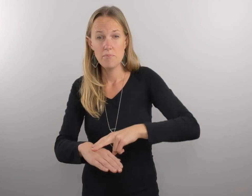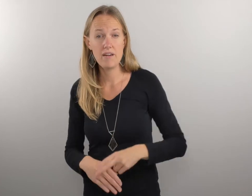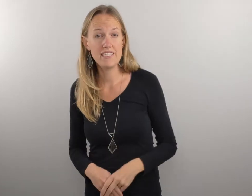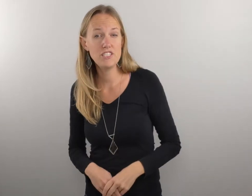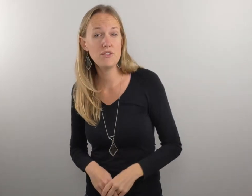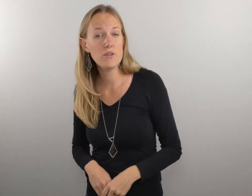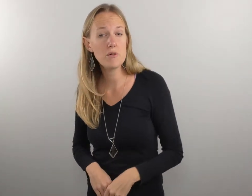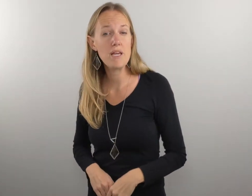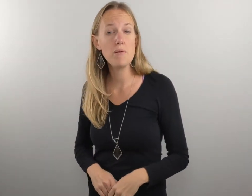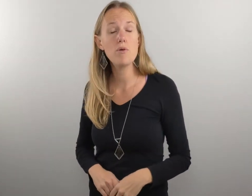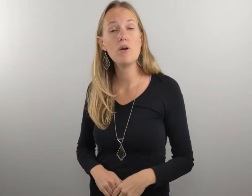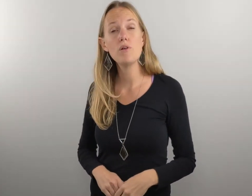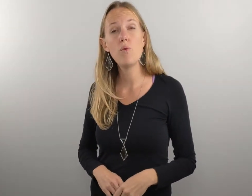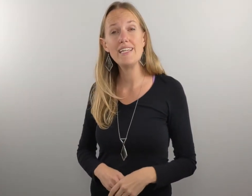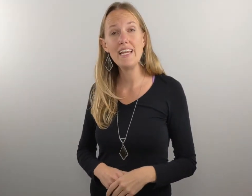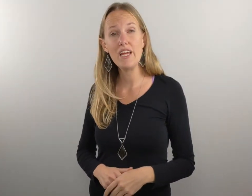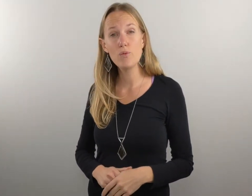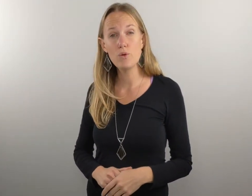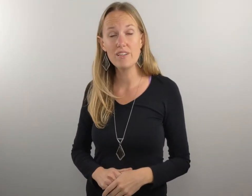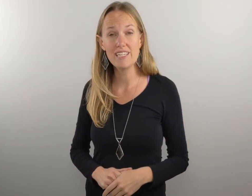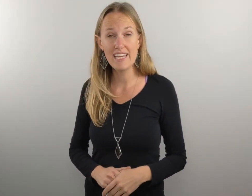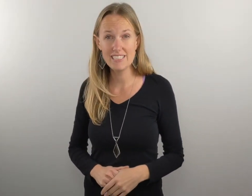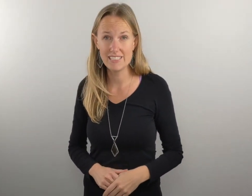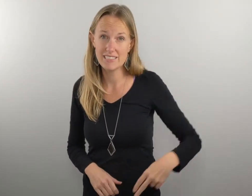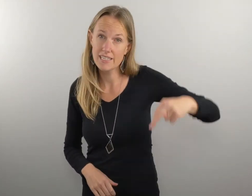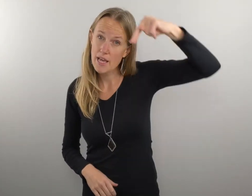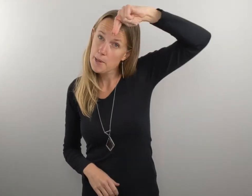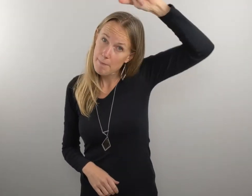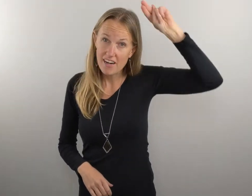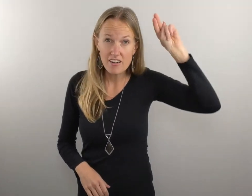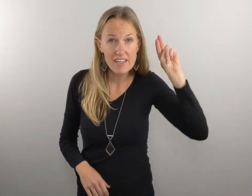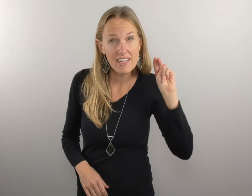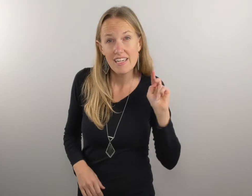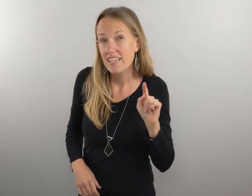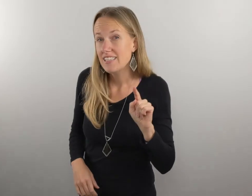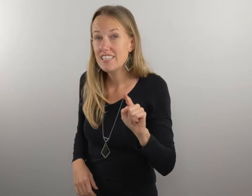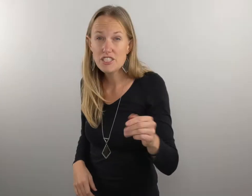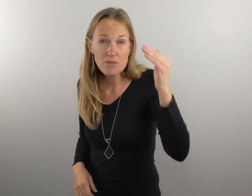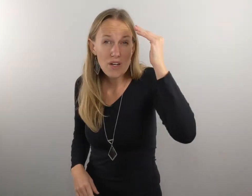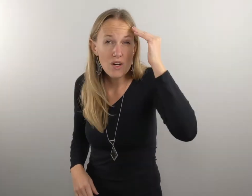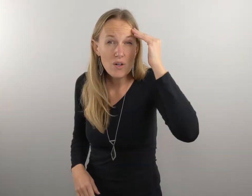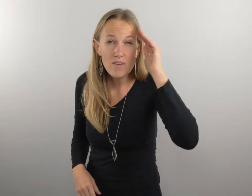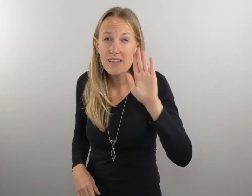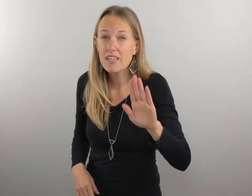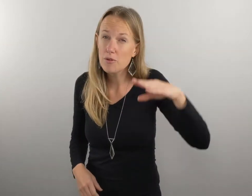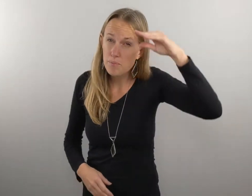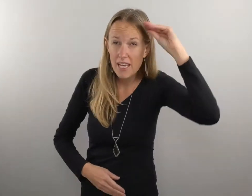Mary, did you know that your baby boy would one day rule the nations? Mary, did you know that your